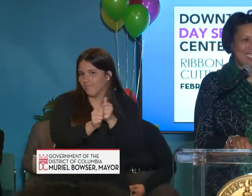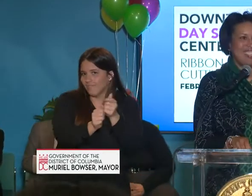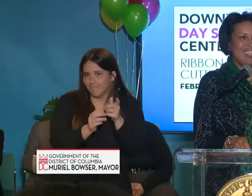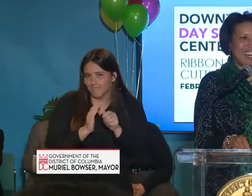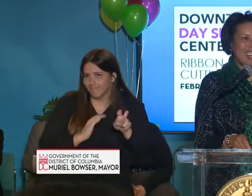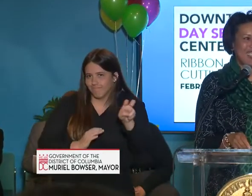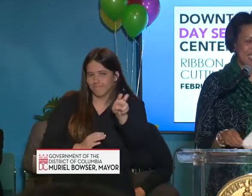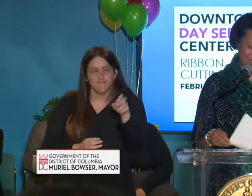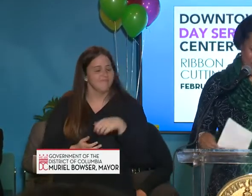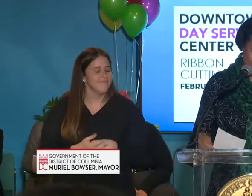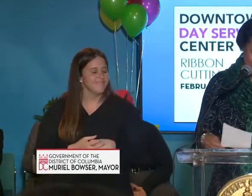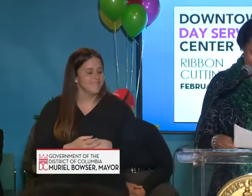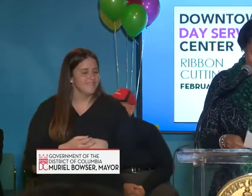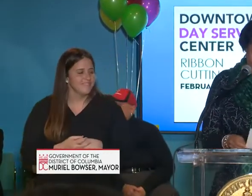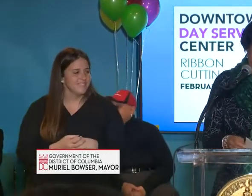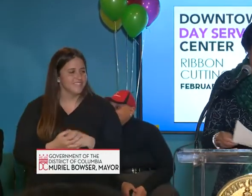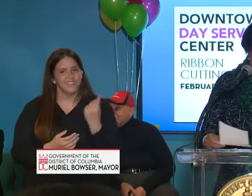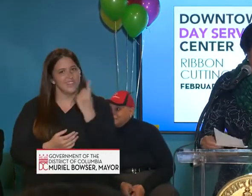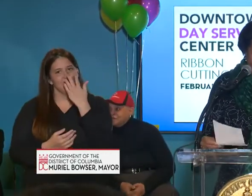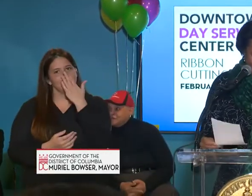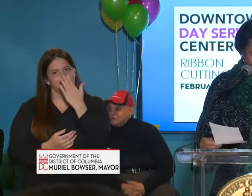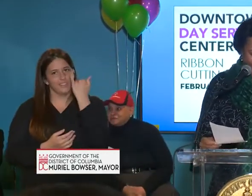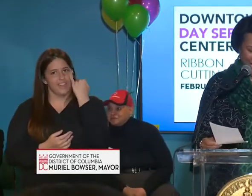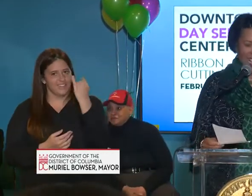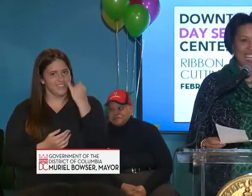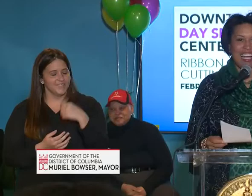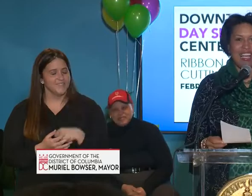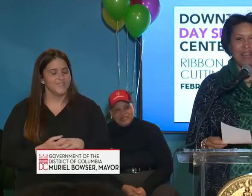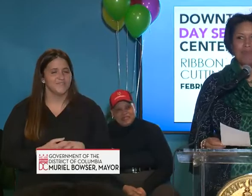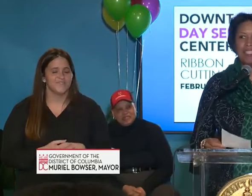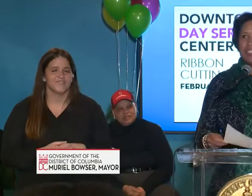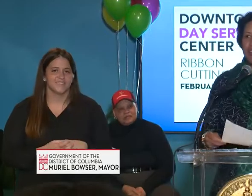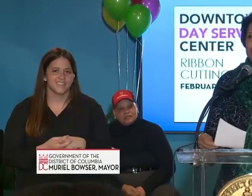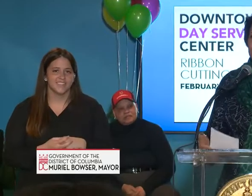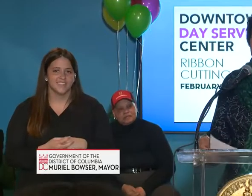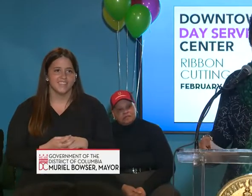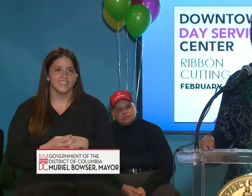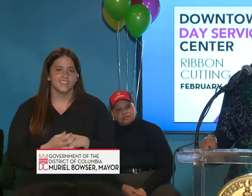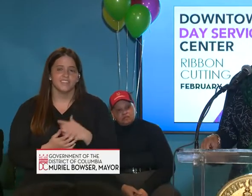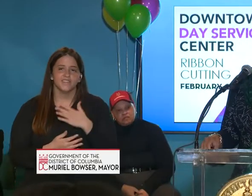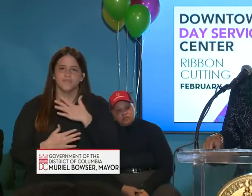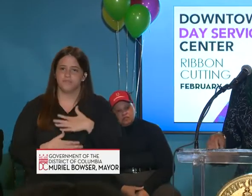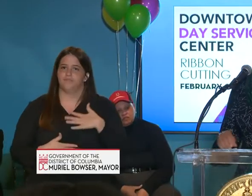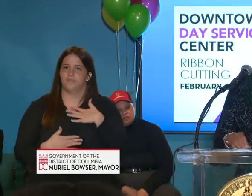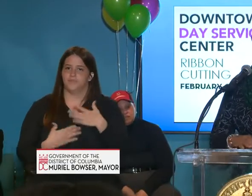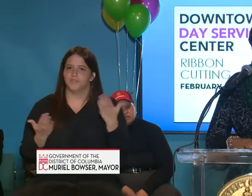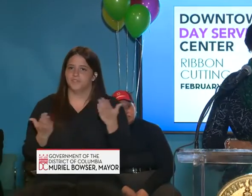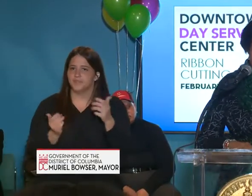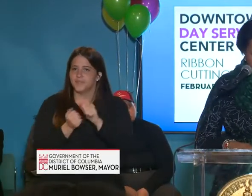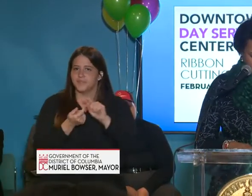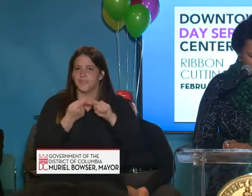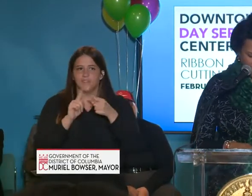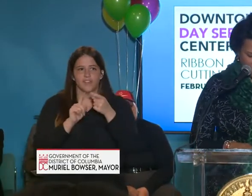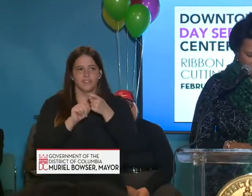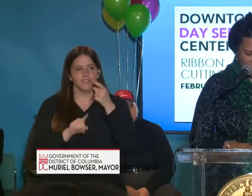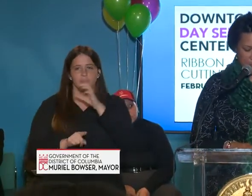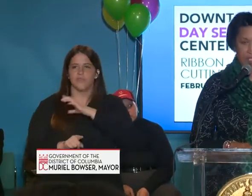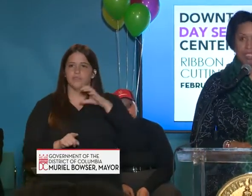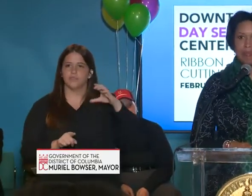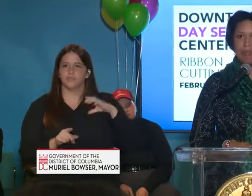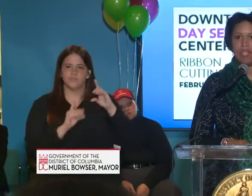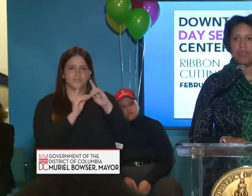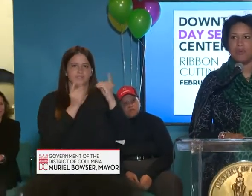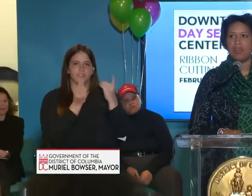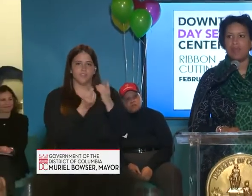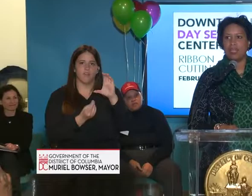That's always a good idea. And I'm pleased also to be here with my friends from the Council of the